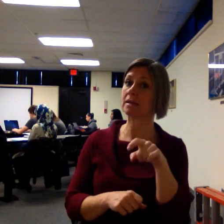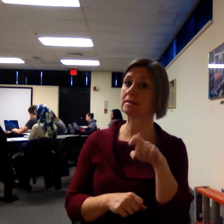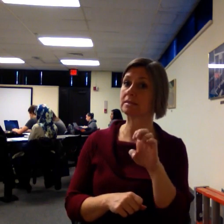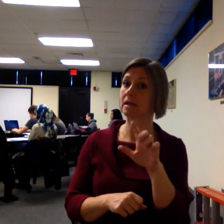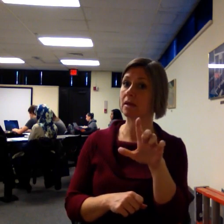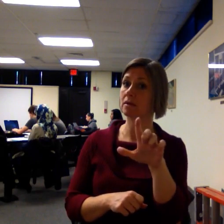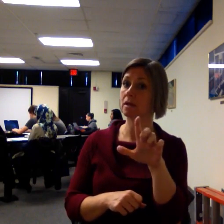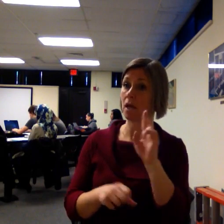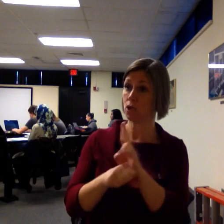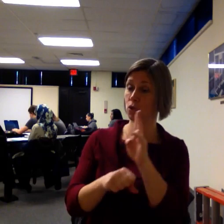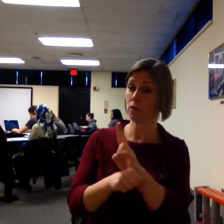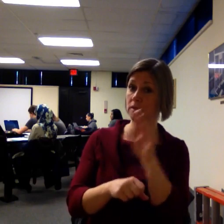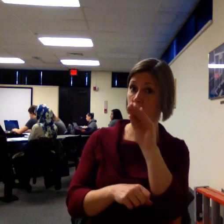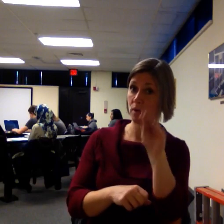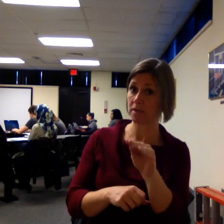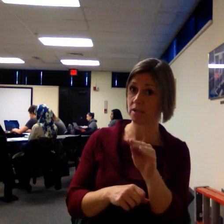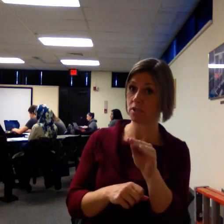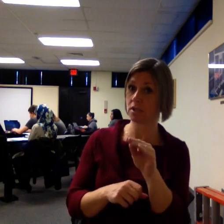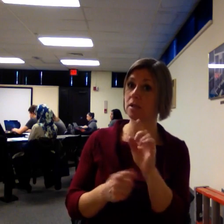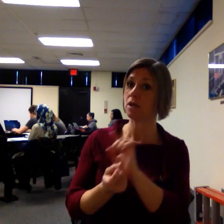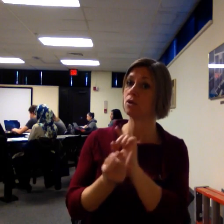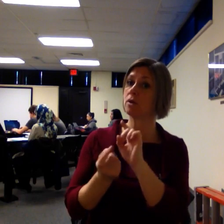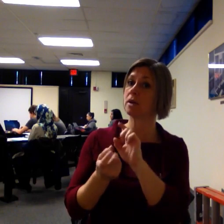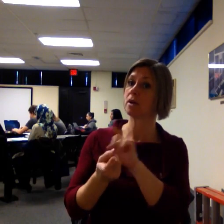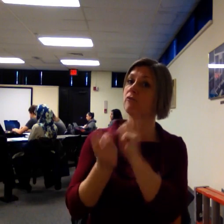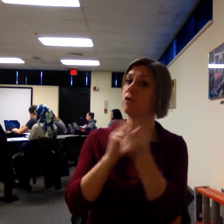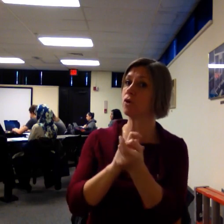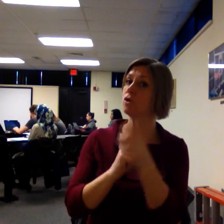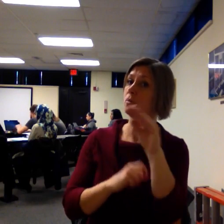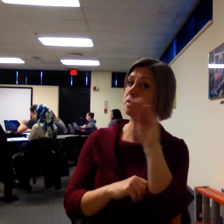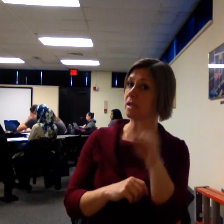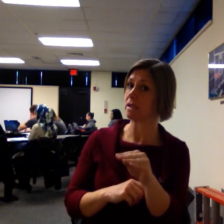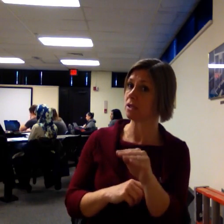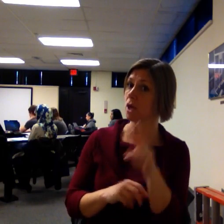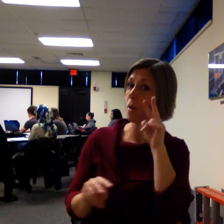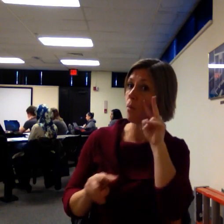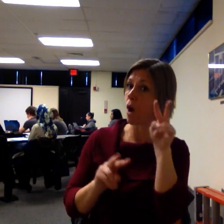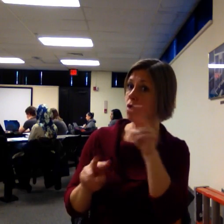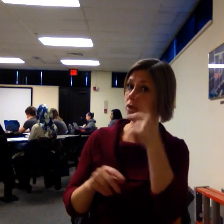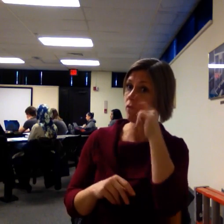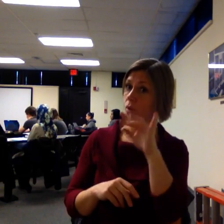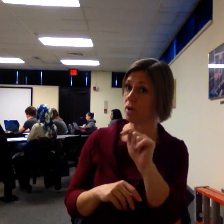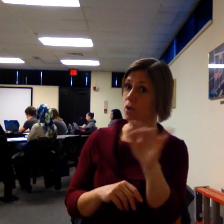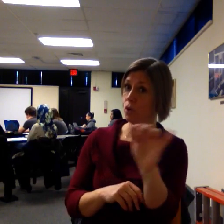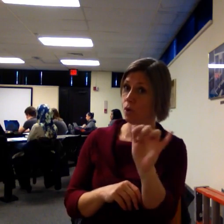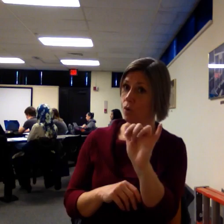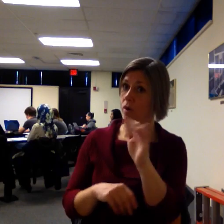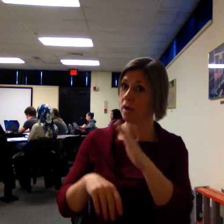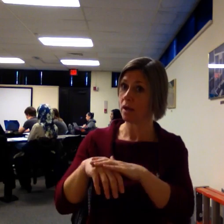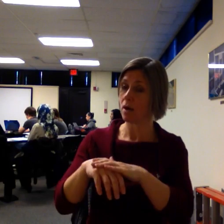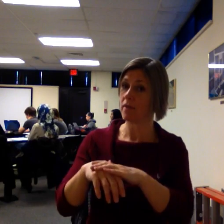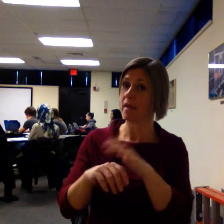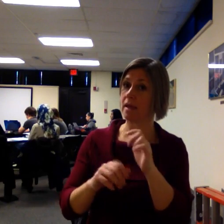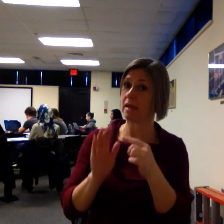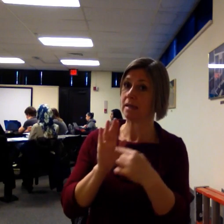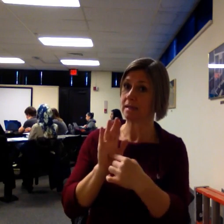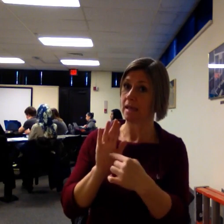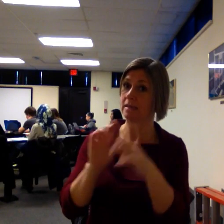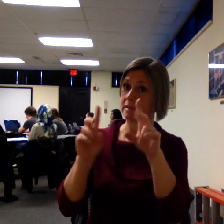you convert it to a percentage. Because I'm watching for that too, just like I did on the exam. So if you come out with 0.5 and it's supposed to be